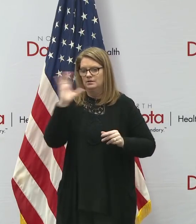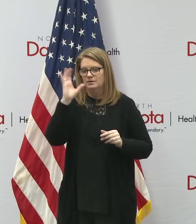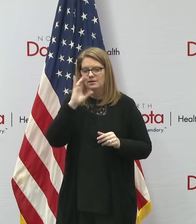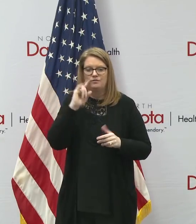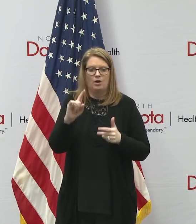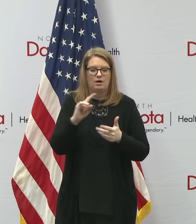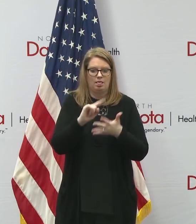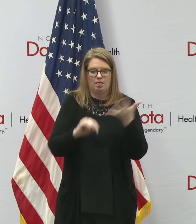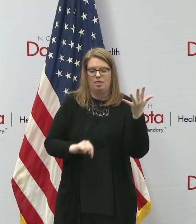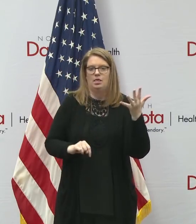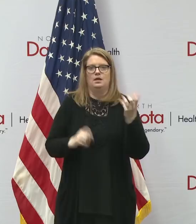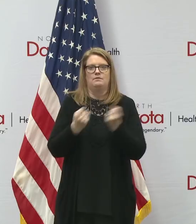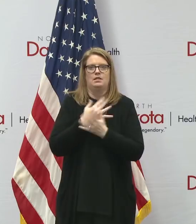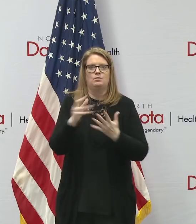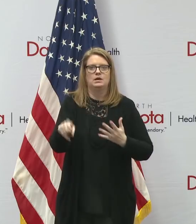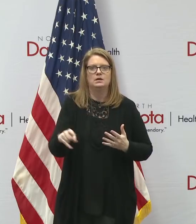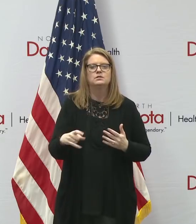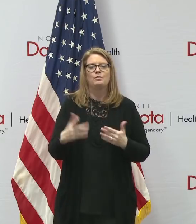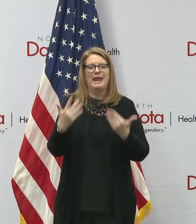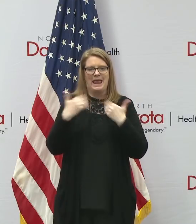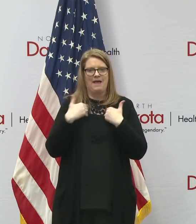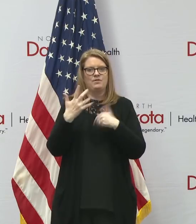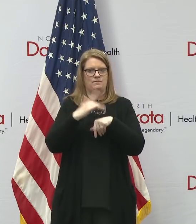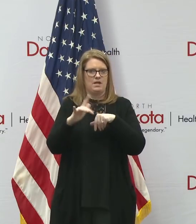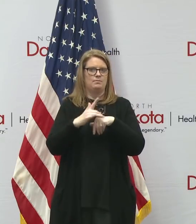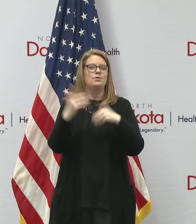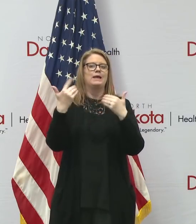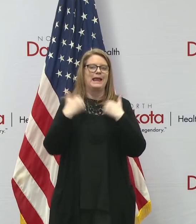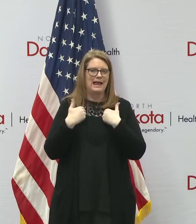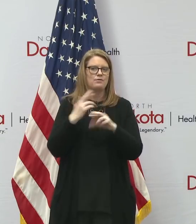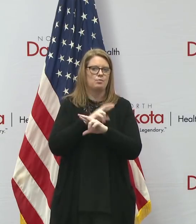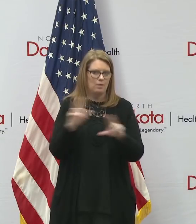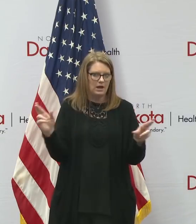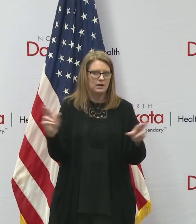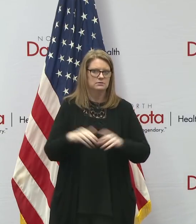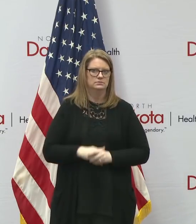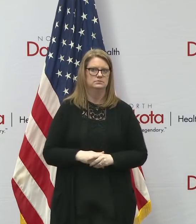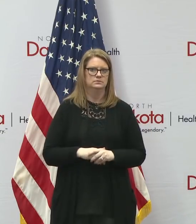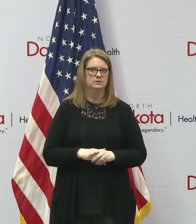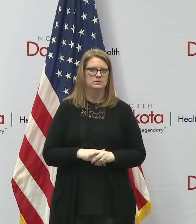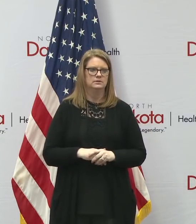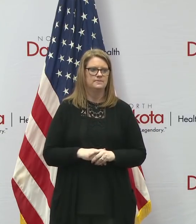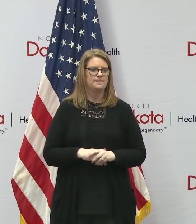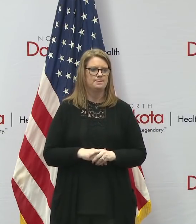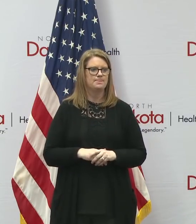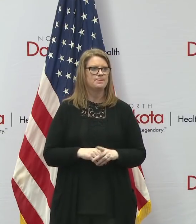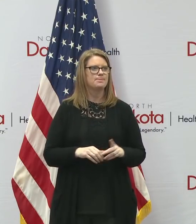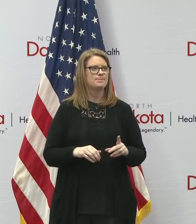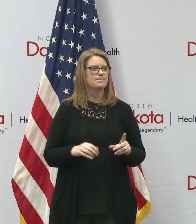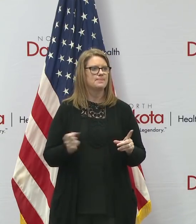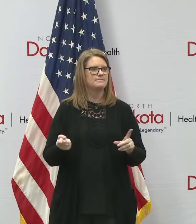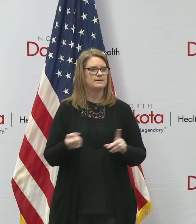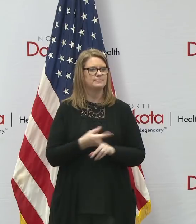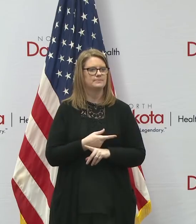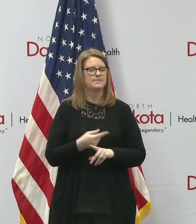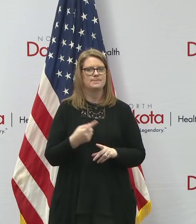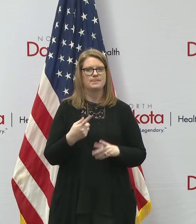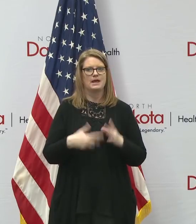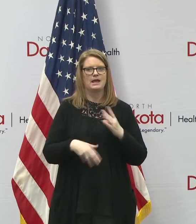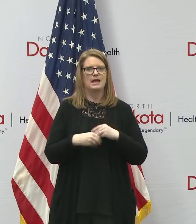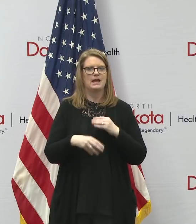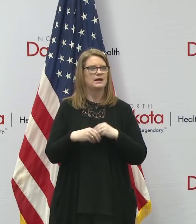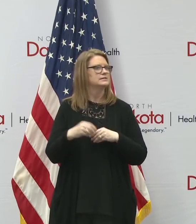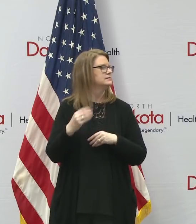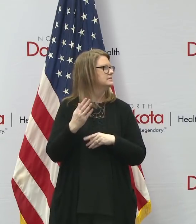equipment that the people need. So I think that's it. They made me go off a script this time because I said some words last time I